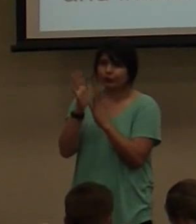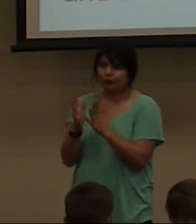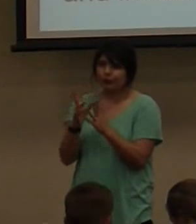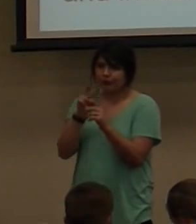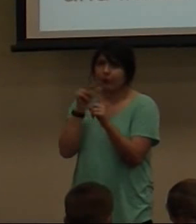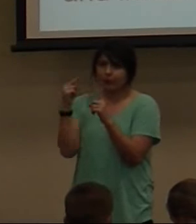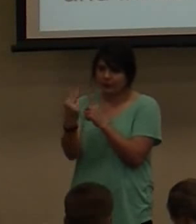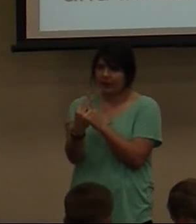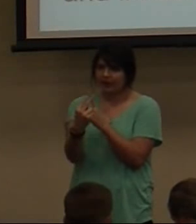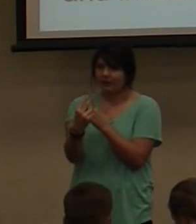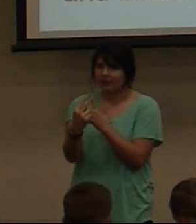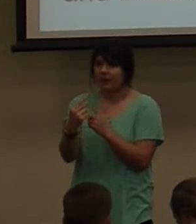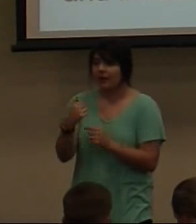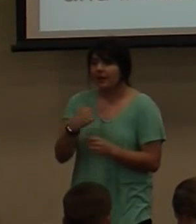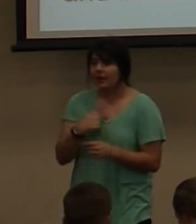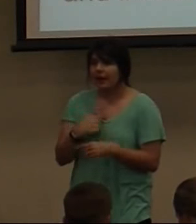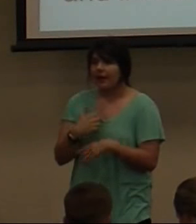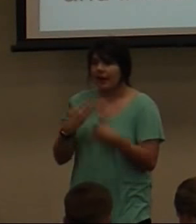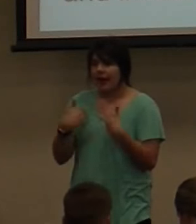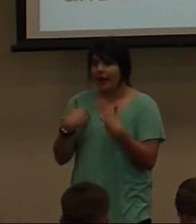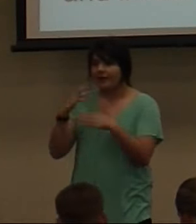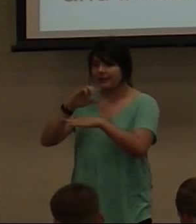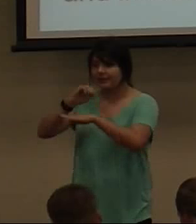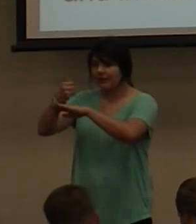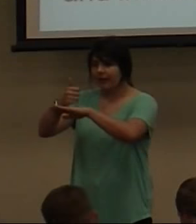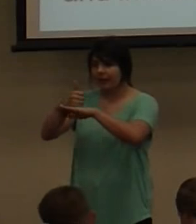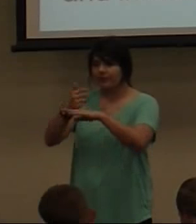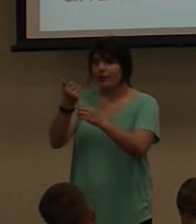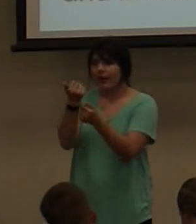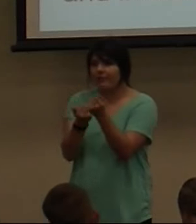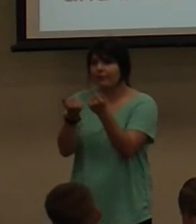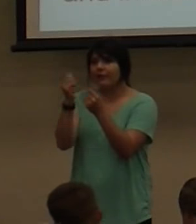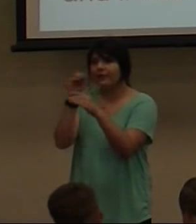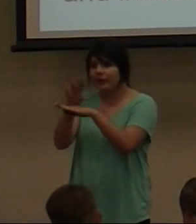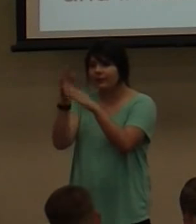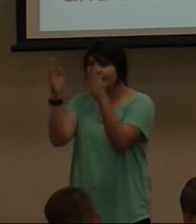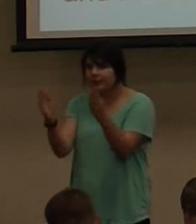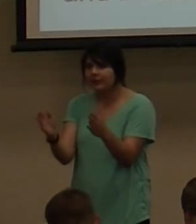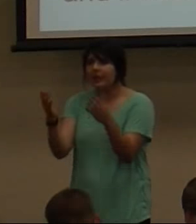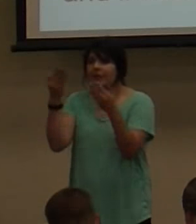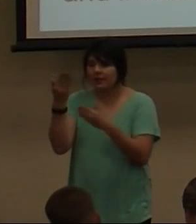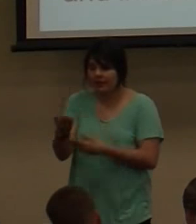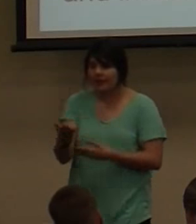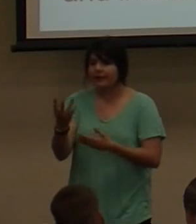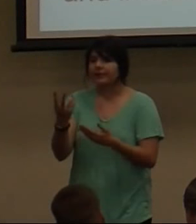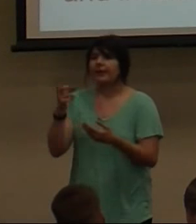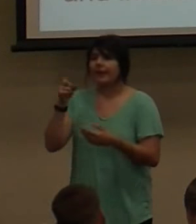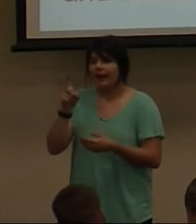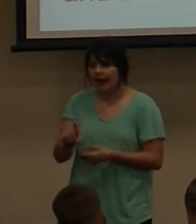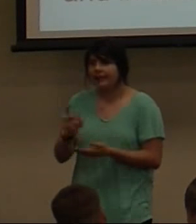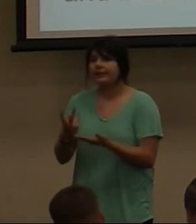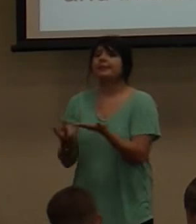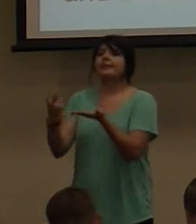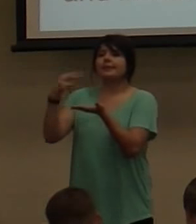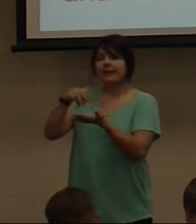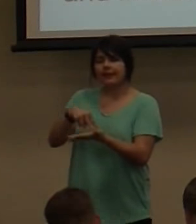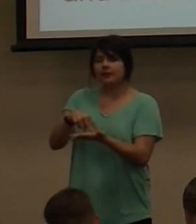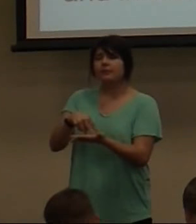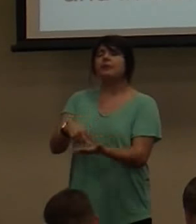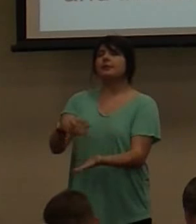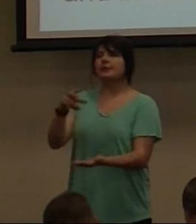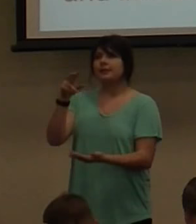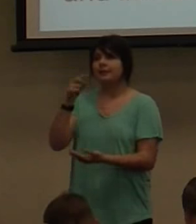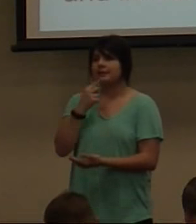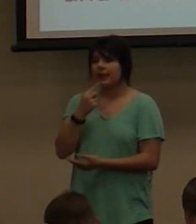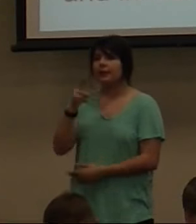And I got it set up so that every councillor who was there had to stand up and say yes or